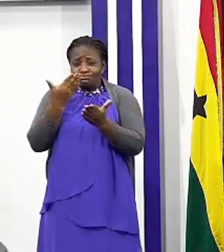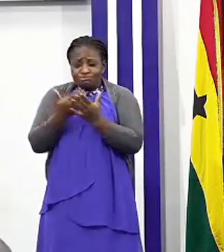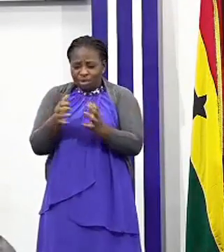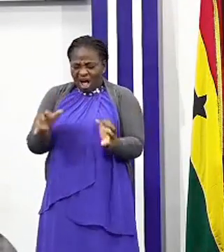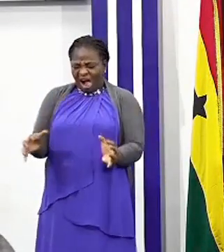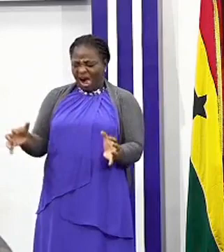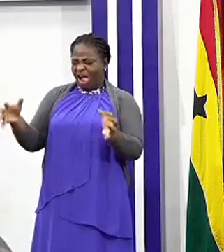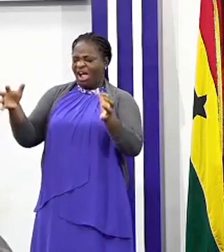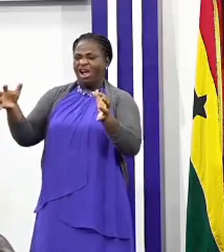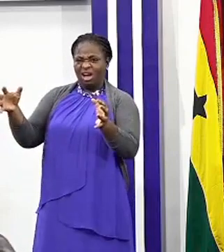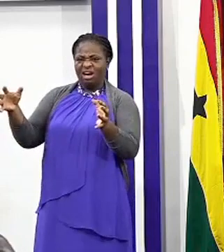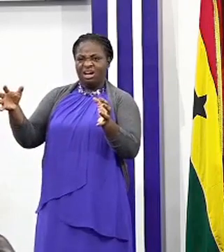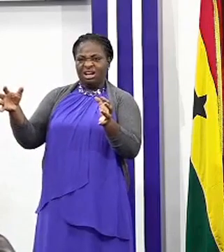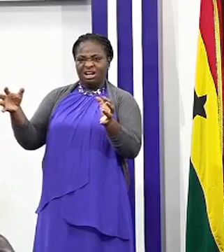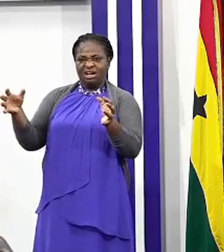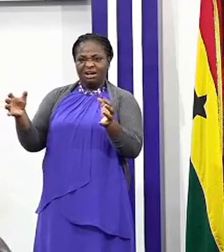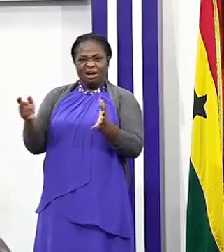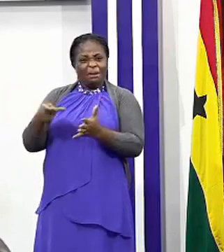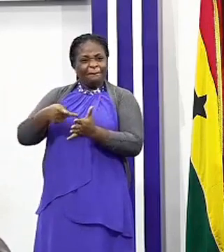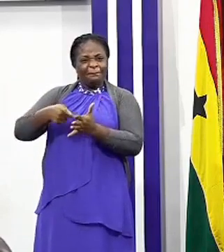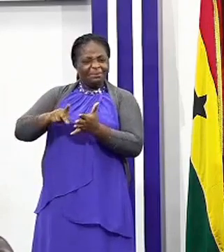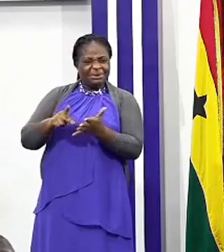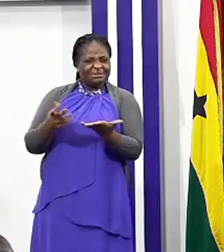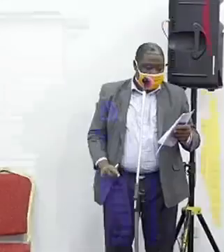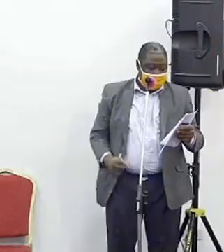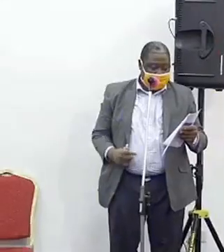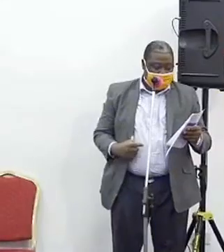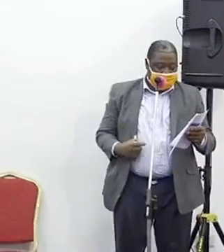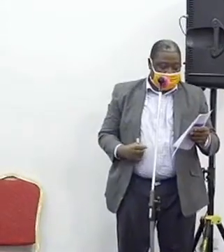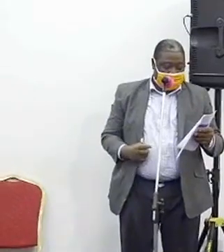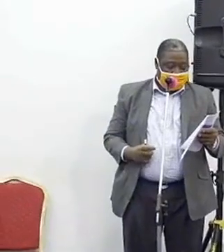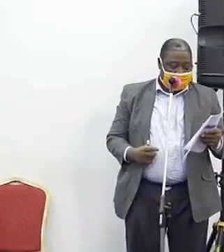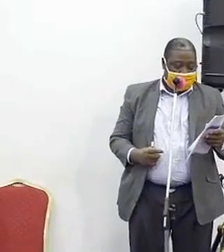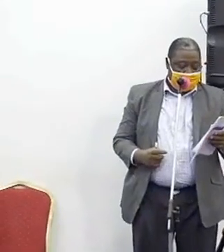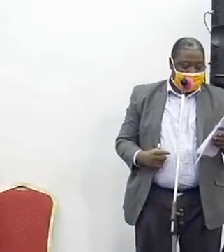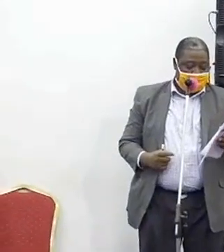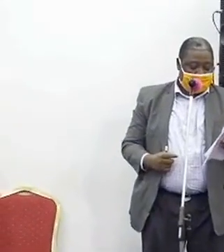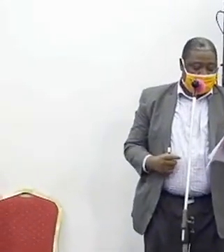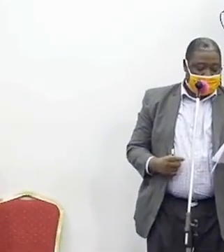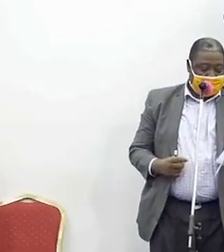this being part of the